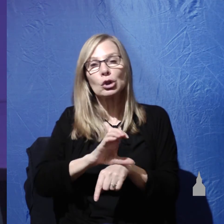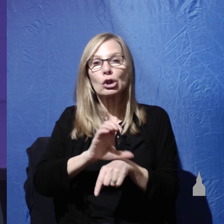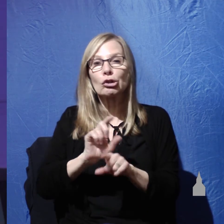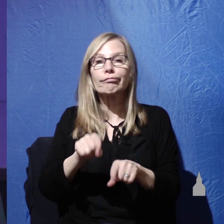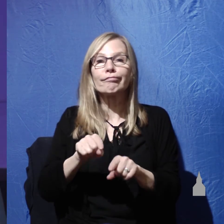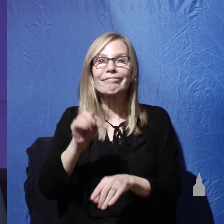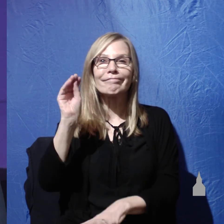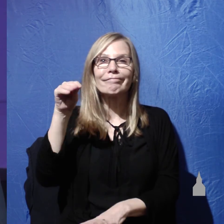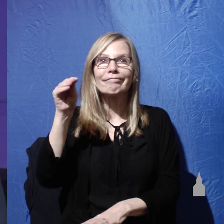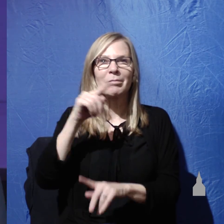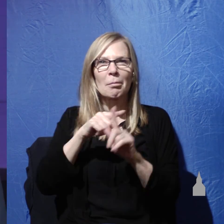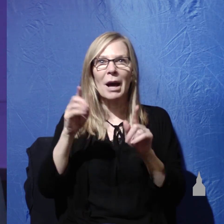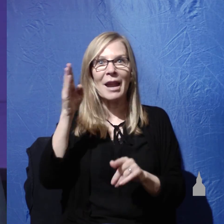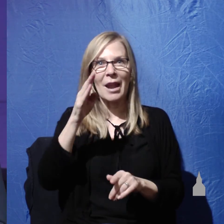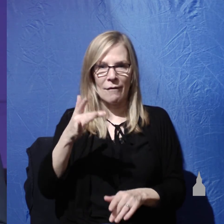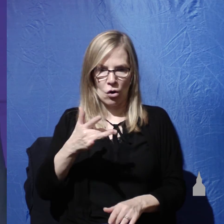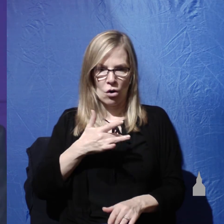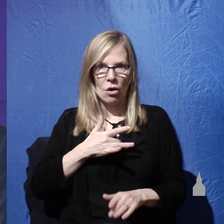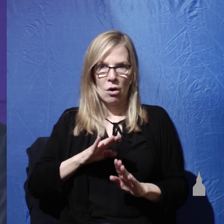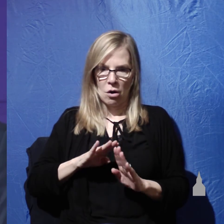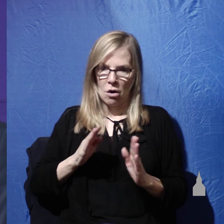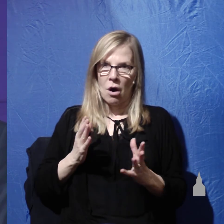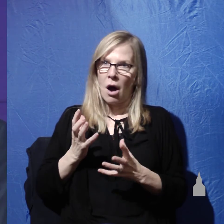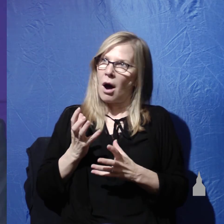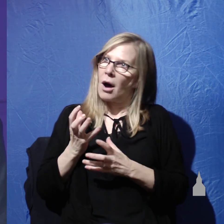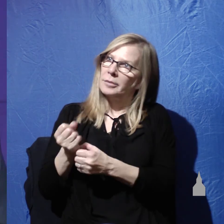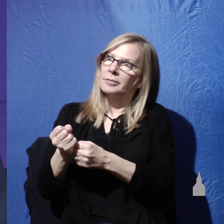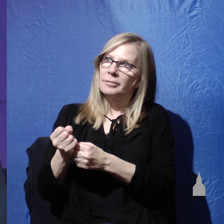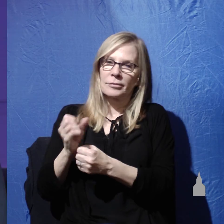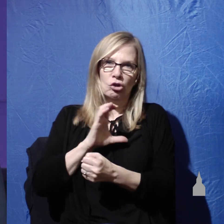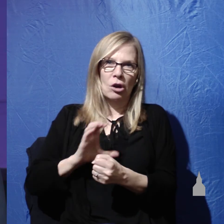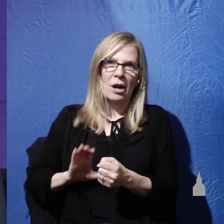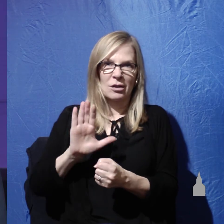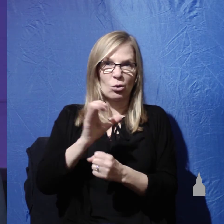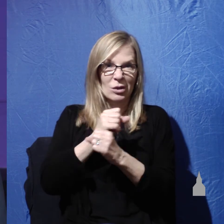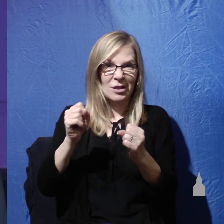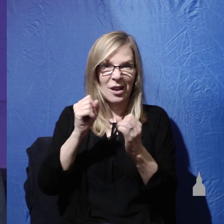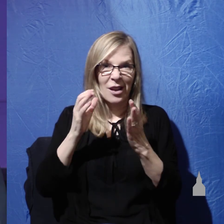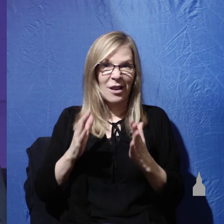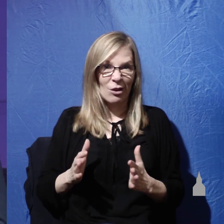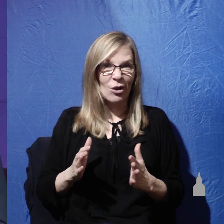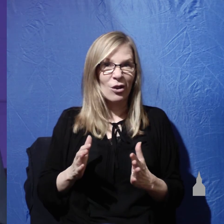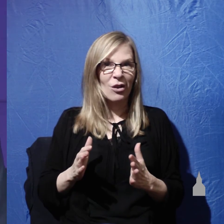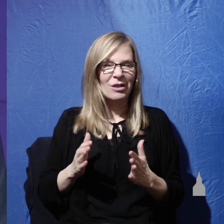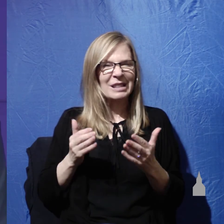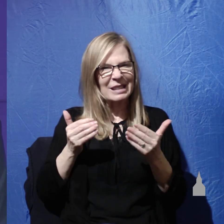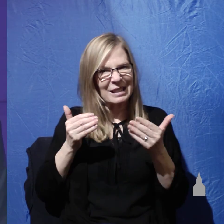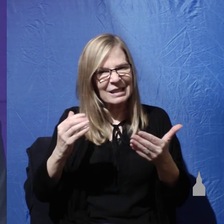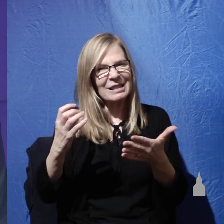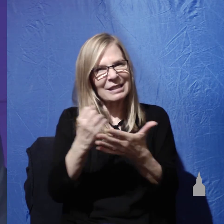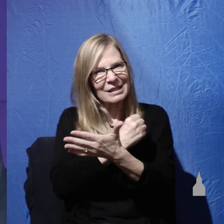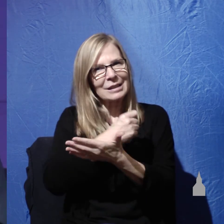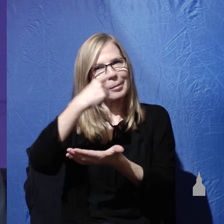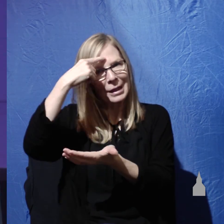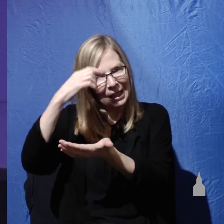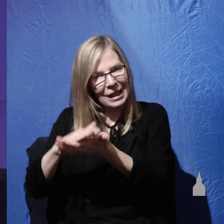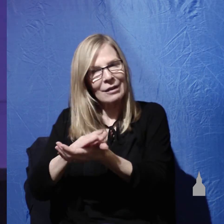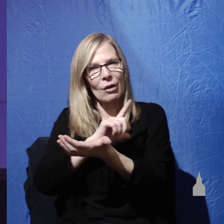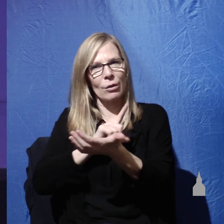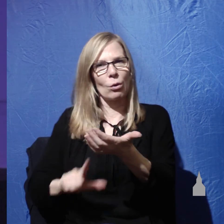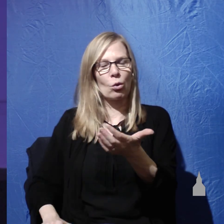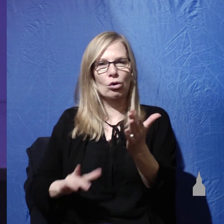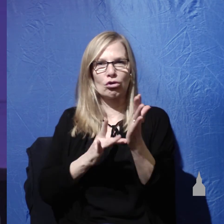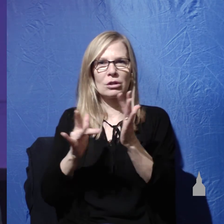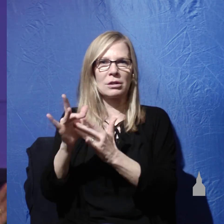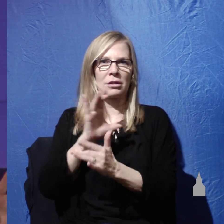yet never have trusted Christ as your Savior. Believe on the Lord Jesus Christ. Come to